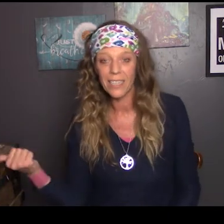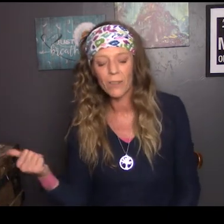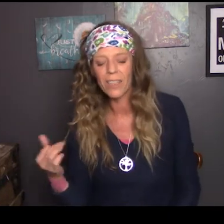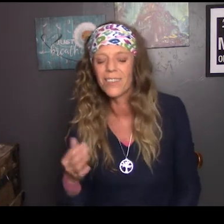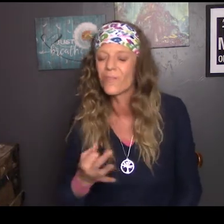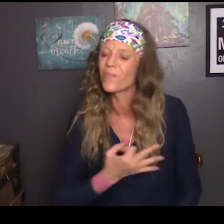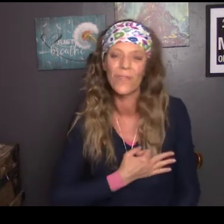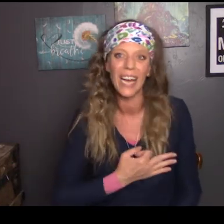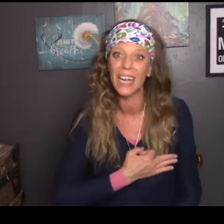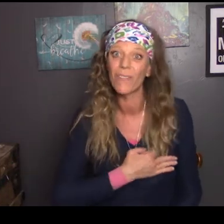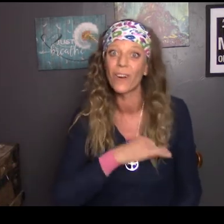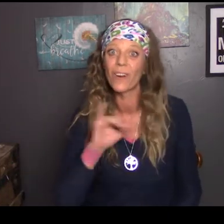favorites,